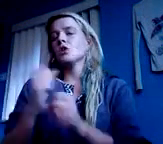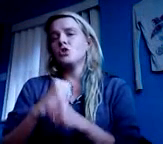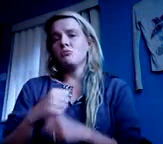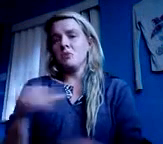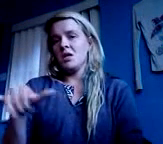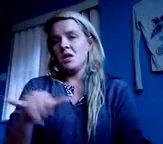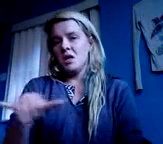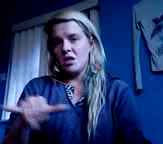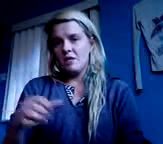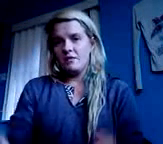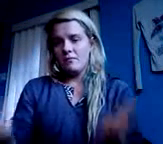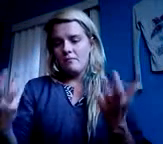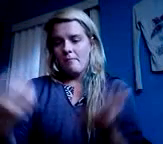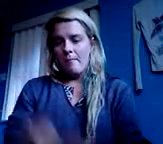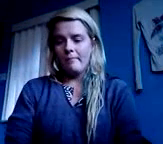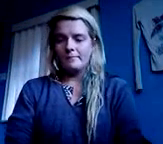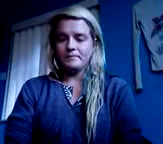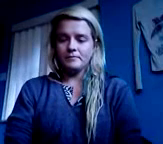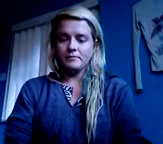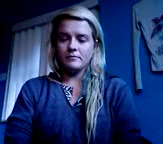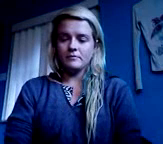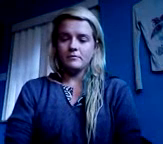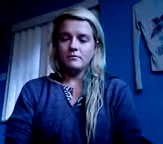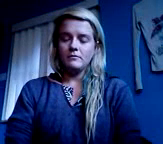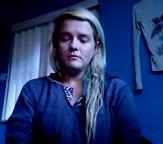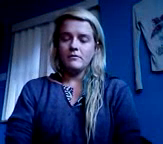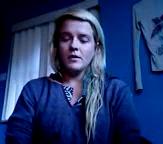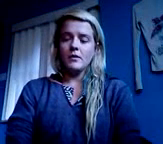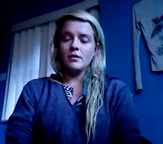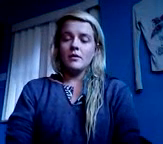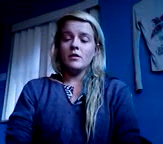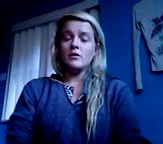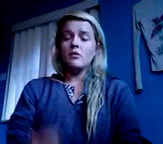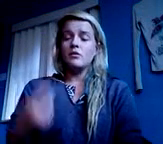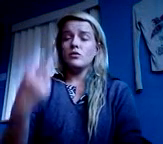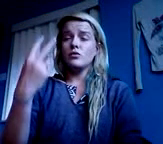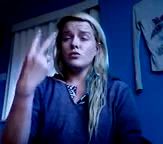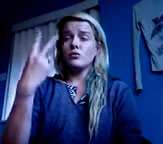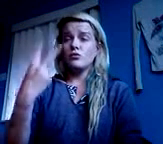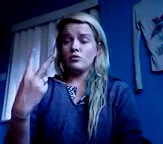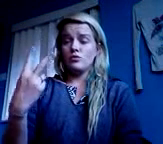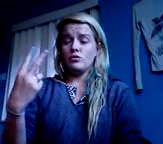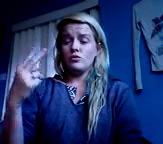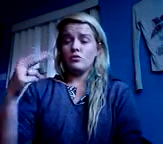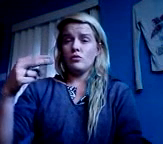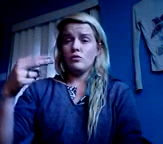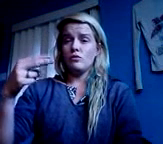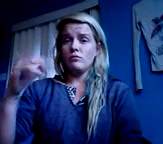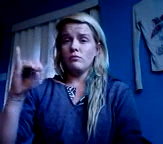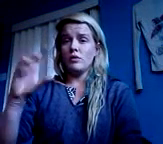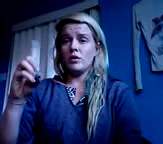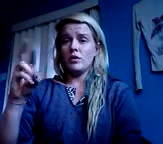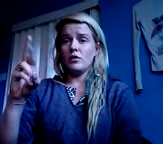this to give it 14 hydrogens, and since there's 2 for every water molecule, I'm going to choose 7.